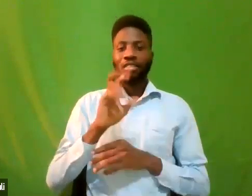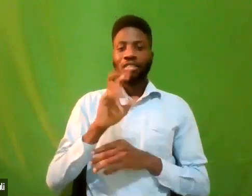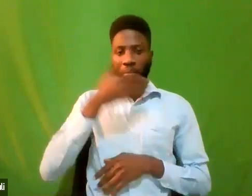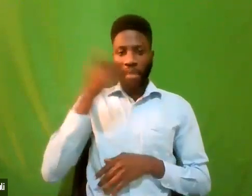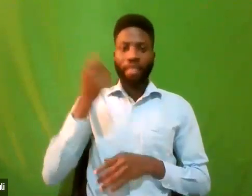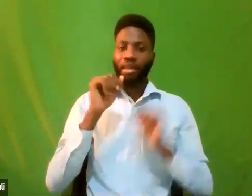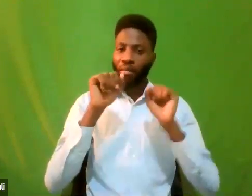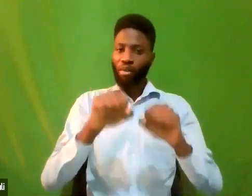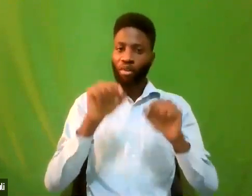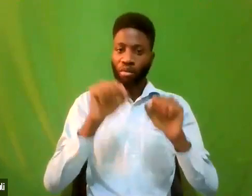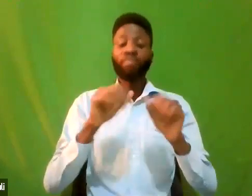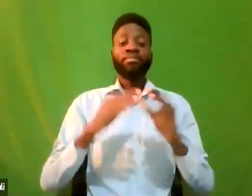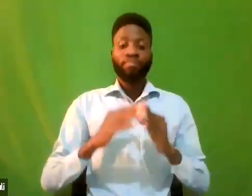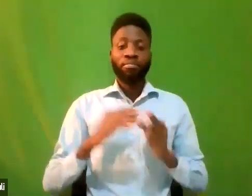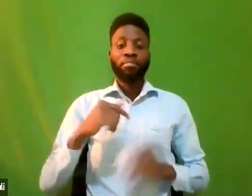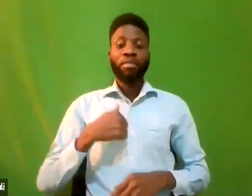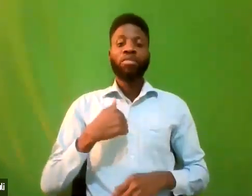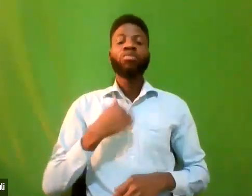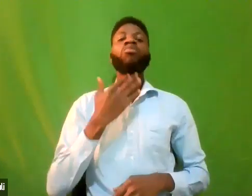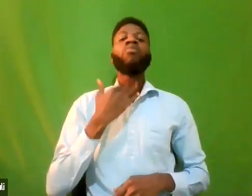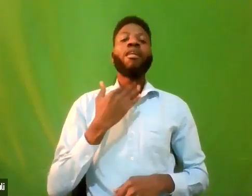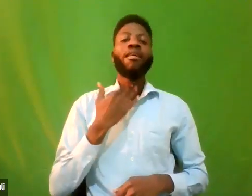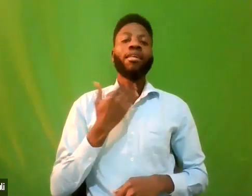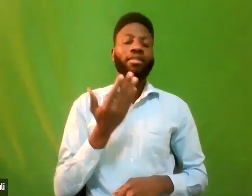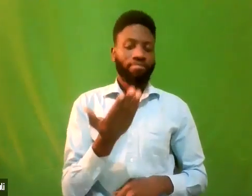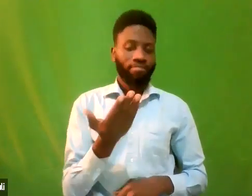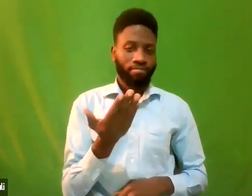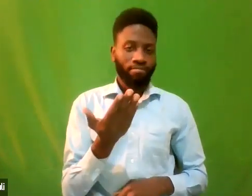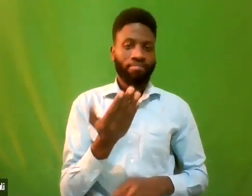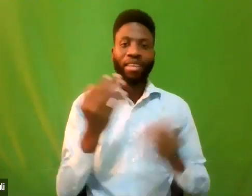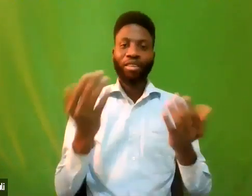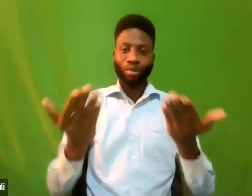Yes, I would like to introduce the speaker.